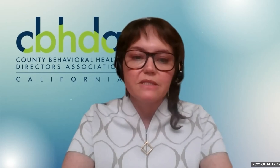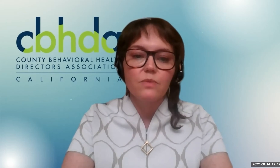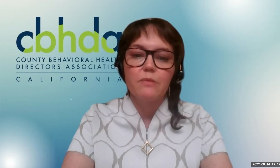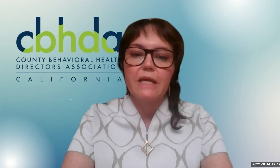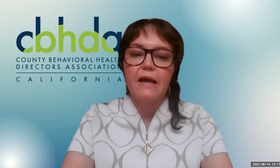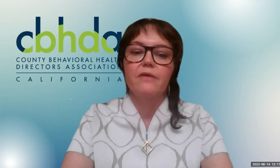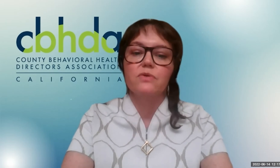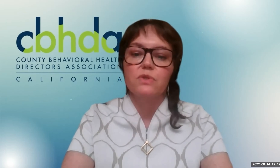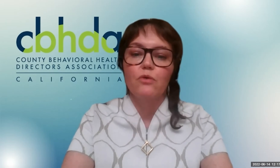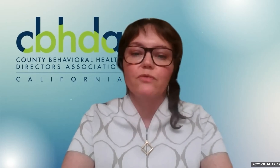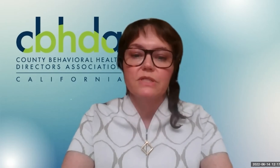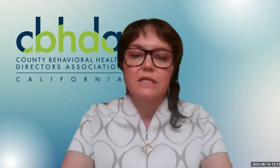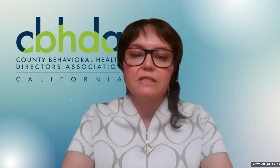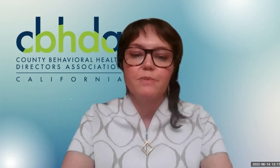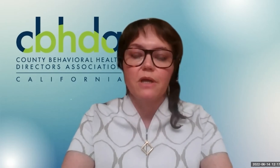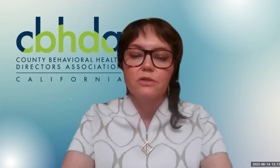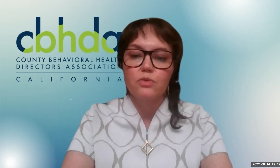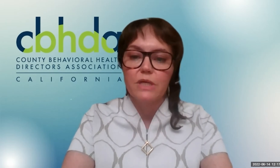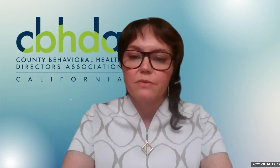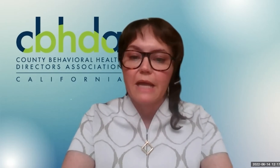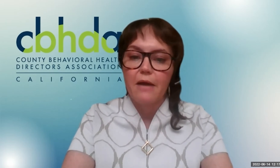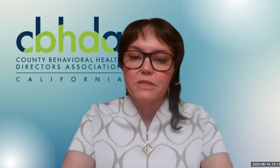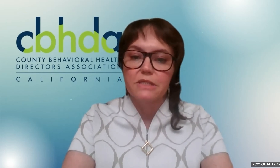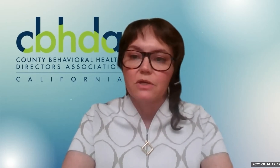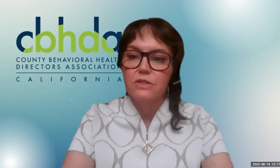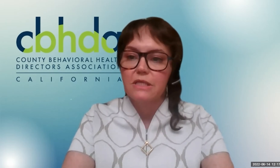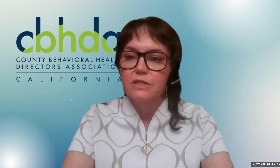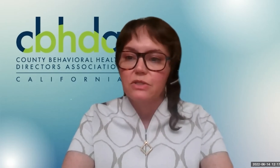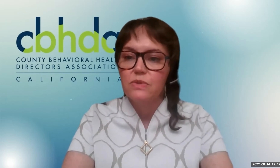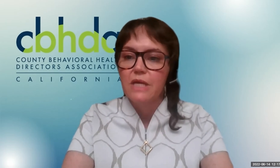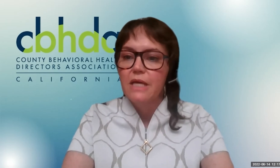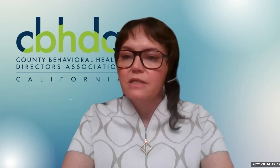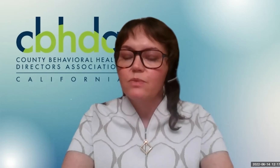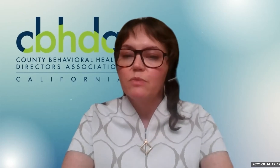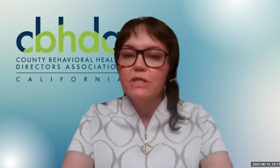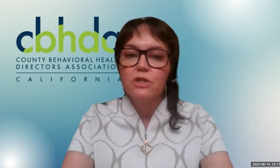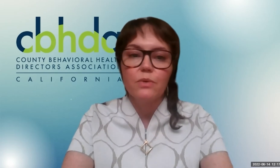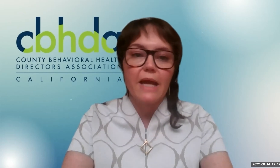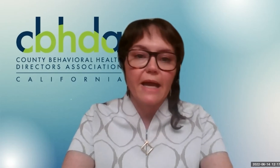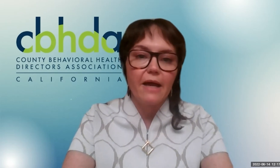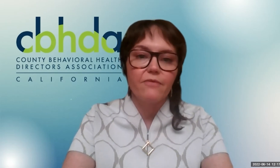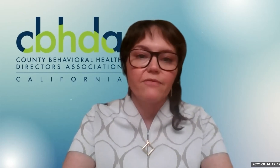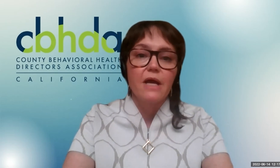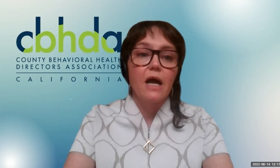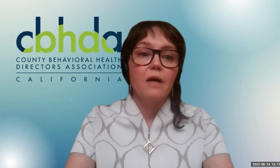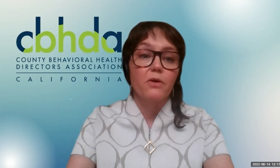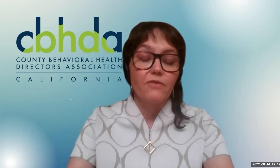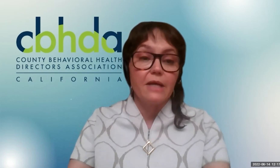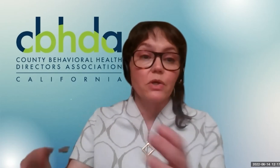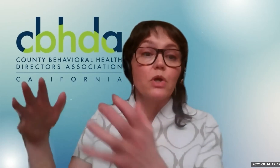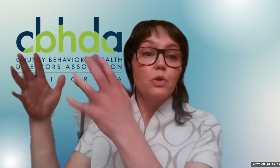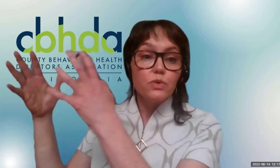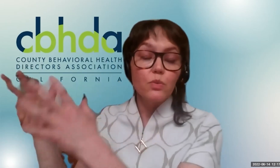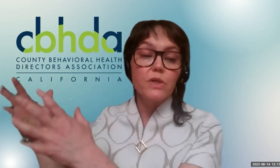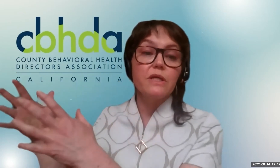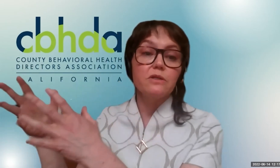of the reason why we have those overstays beyond 23 hours in our CSUs is when we don't have a